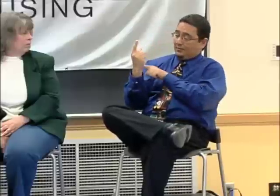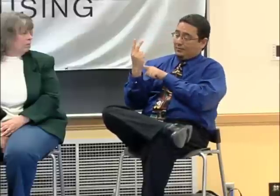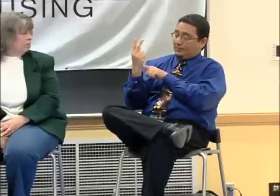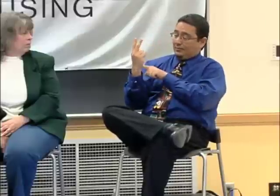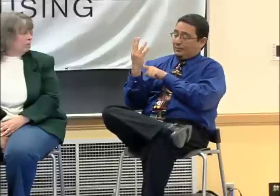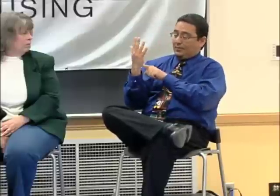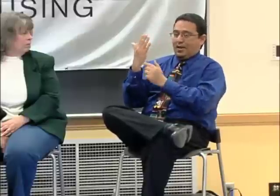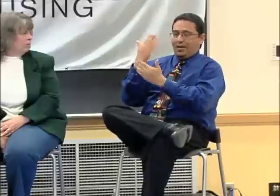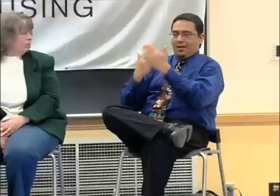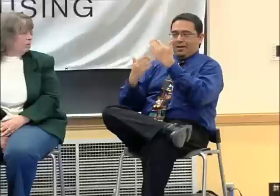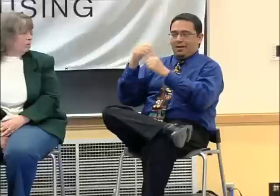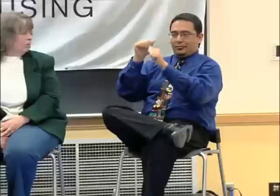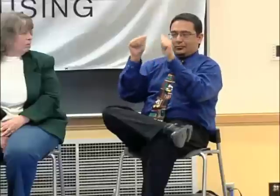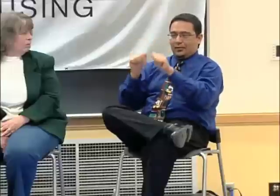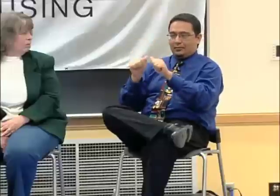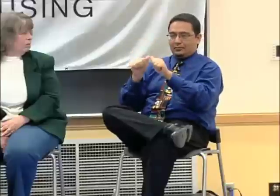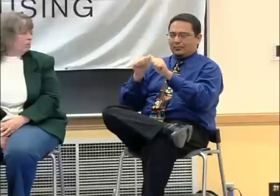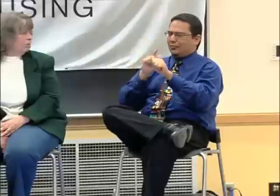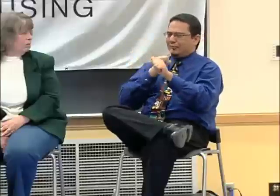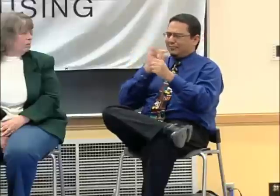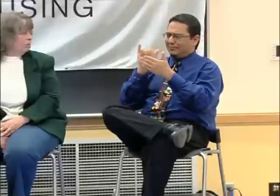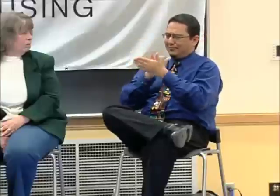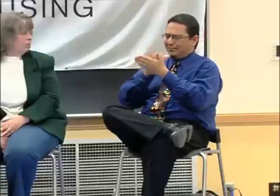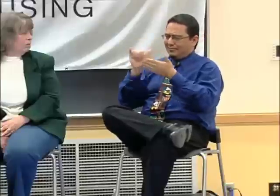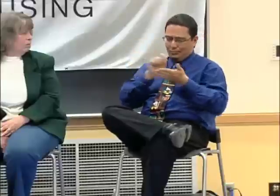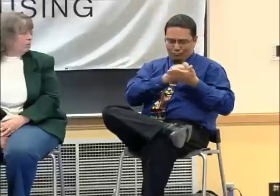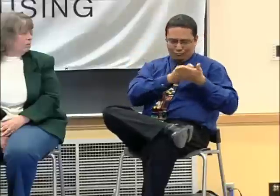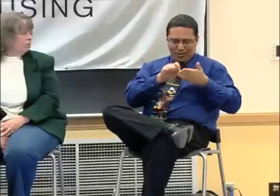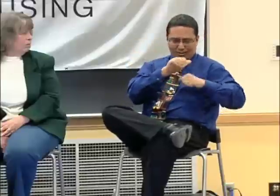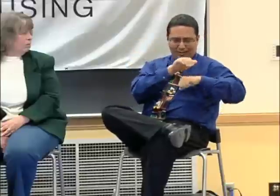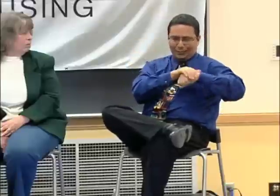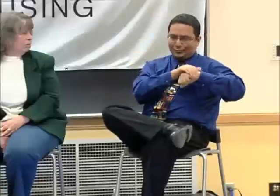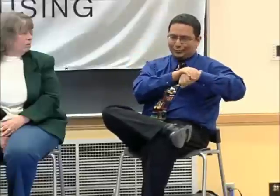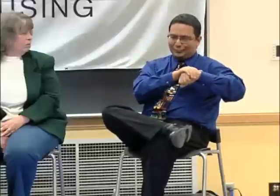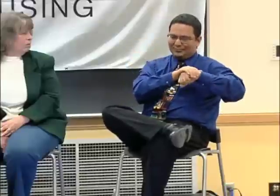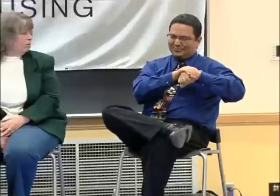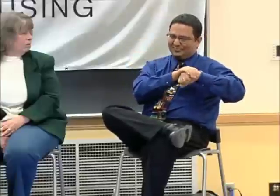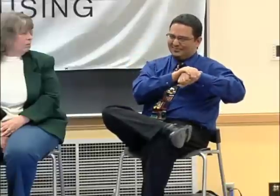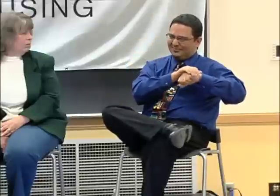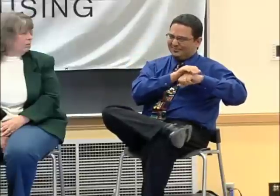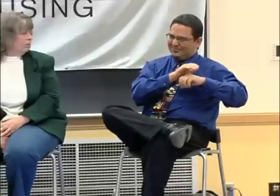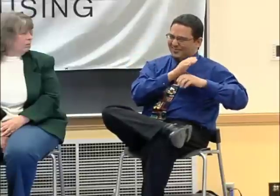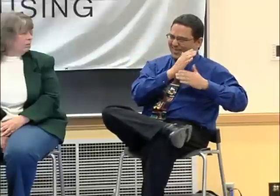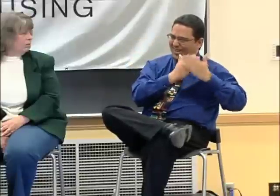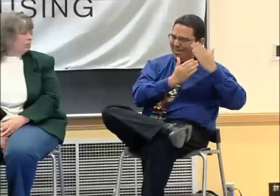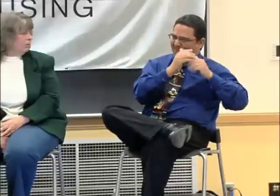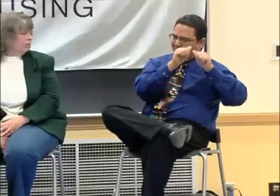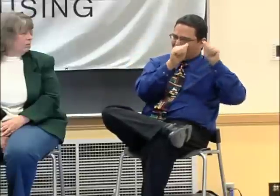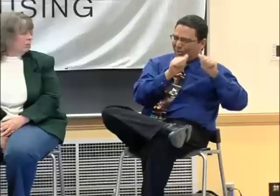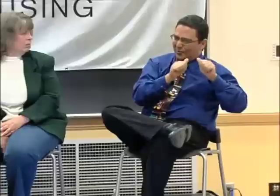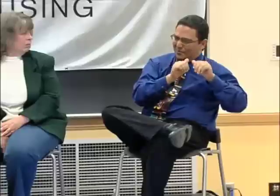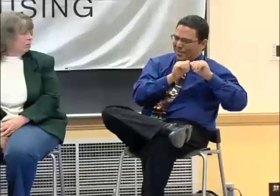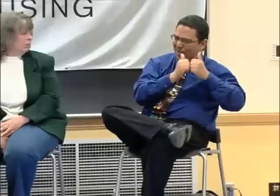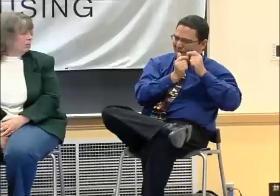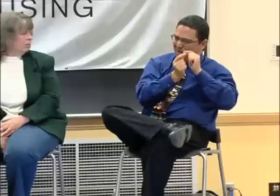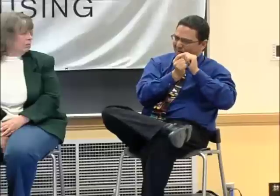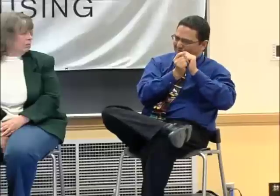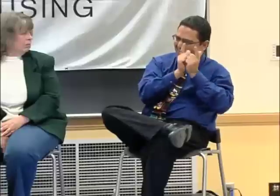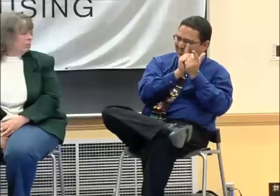people? These hand shapes. Hand shapes are a very important part of ASL poetry. You cannot translate hand